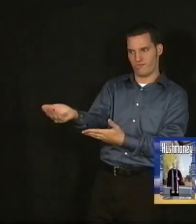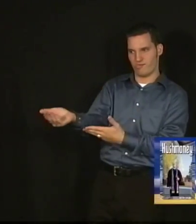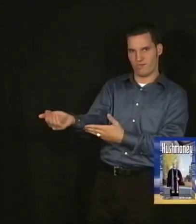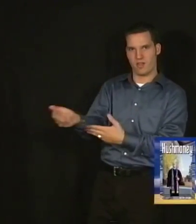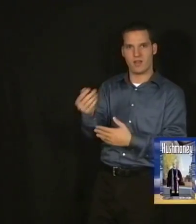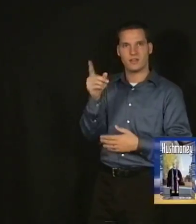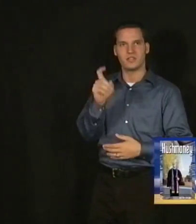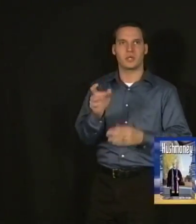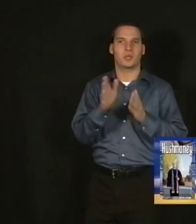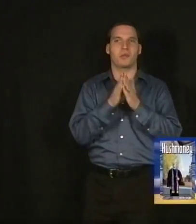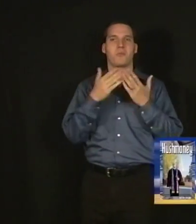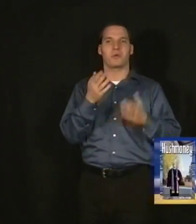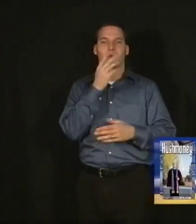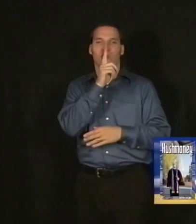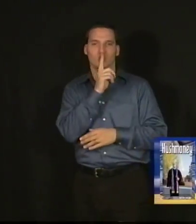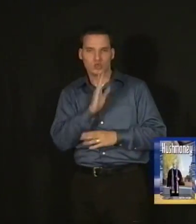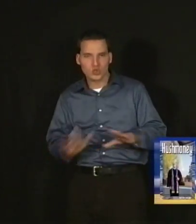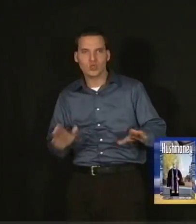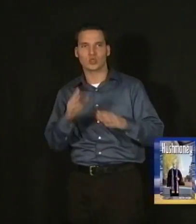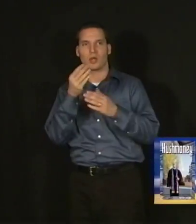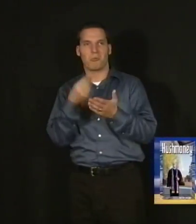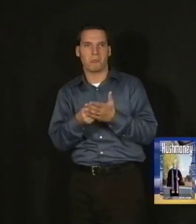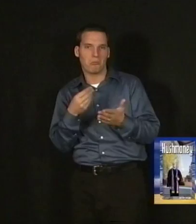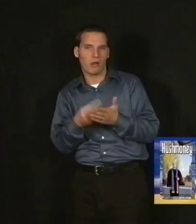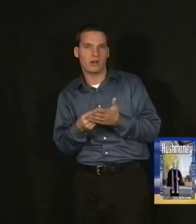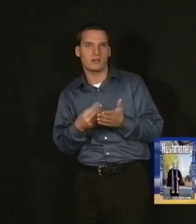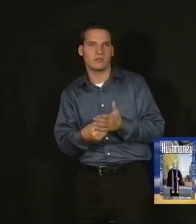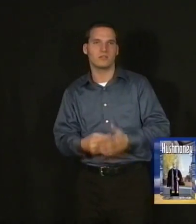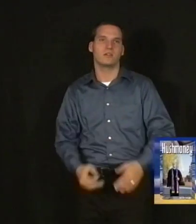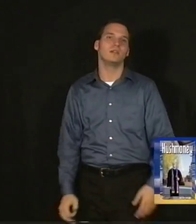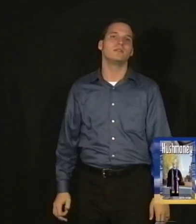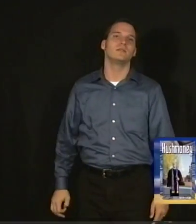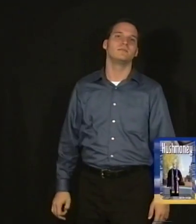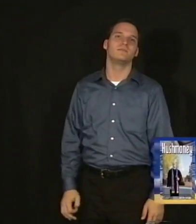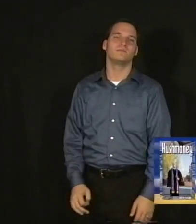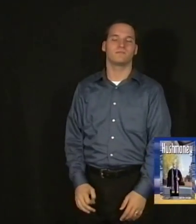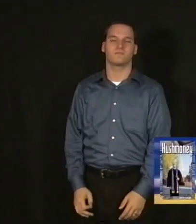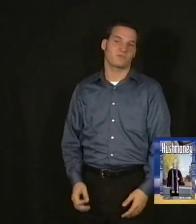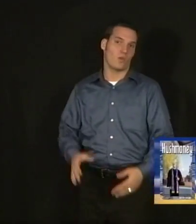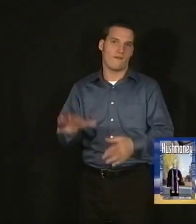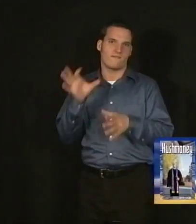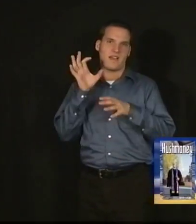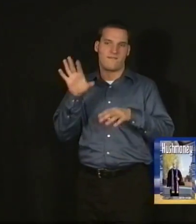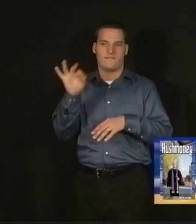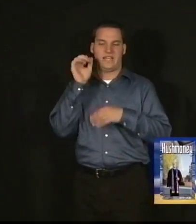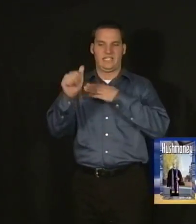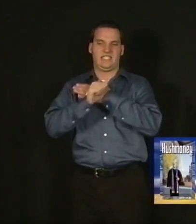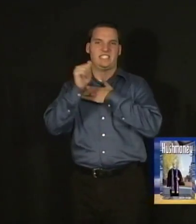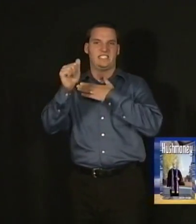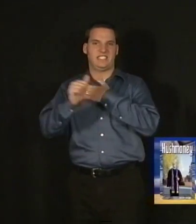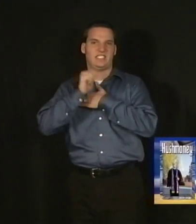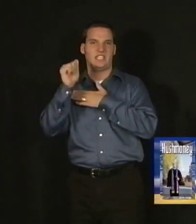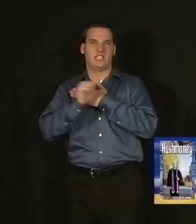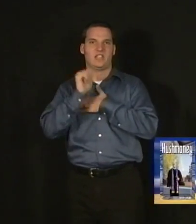the book Hush Money, or the bigger version of it, In Caesar's Grip, by Peter Kershaw, a good friend of mine. You want to find out all the dangers of